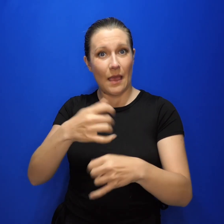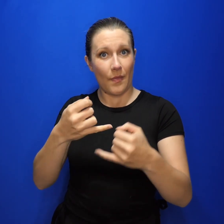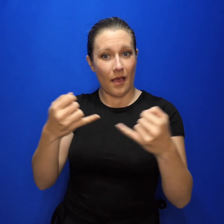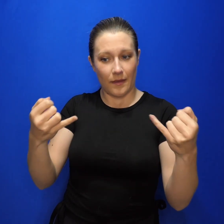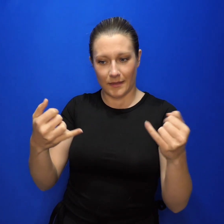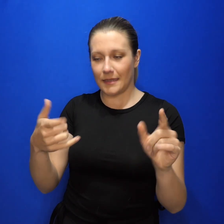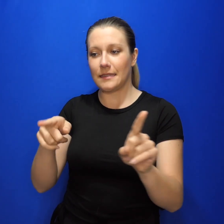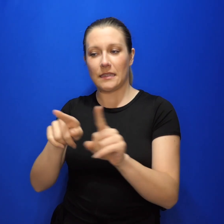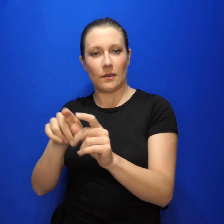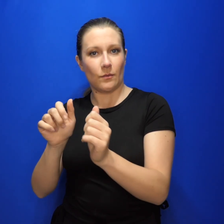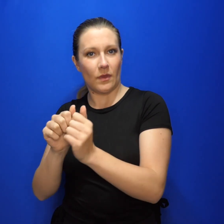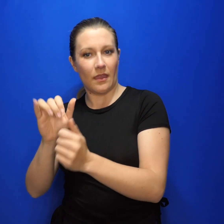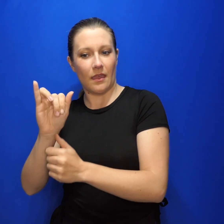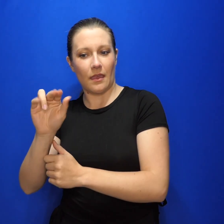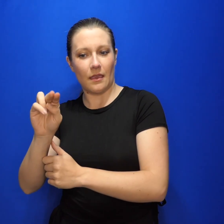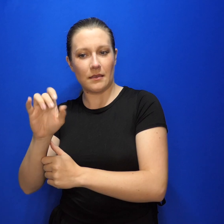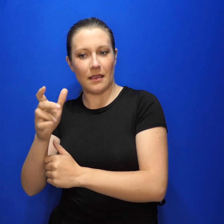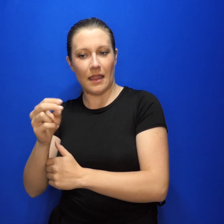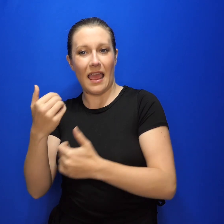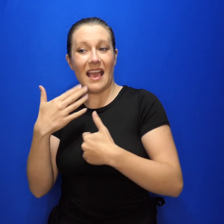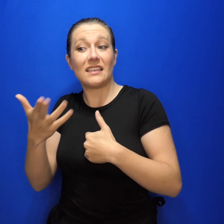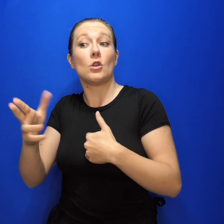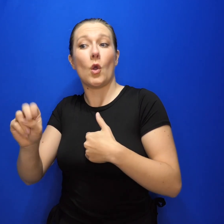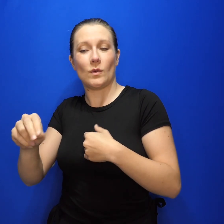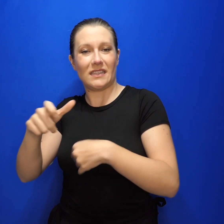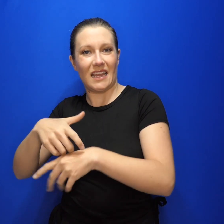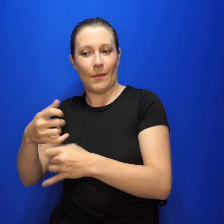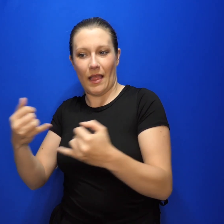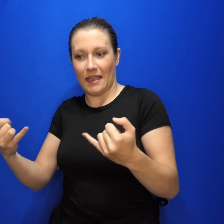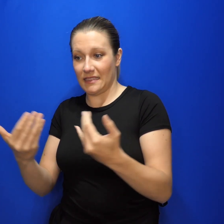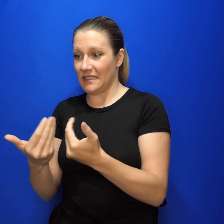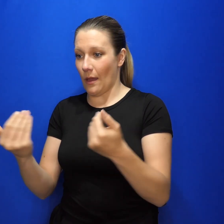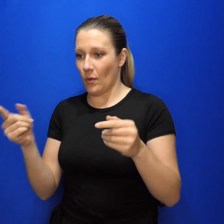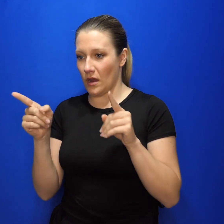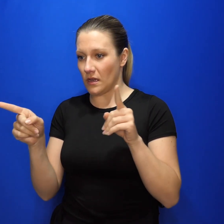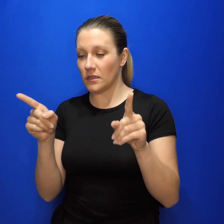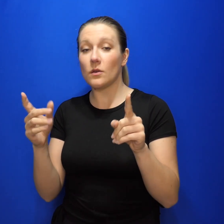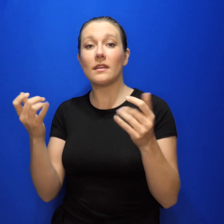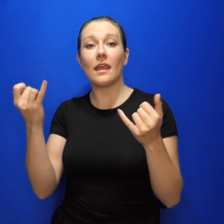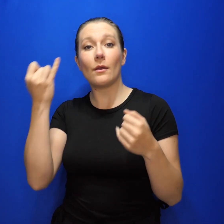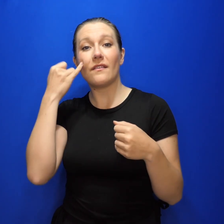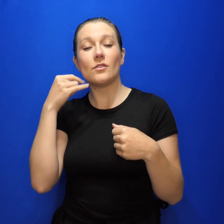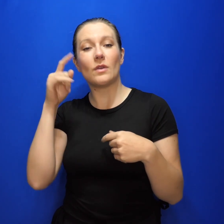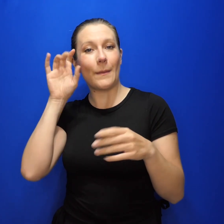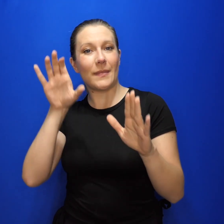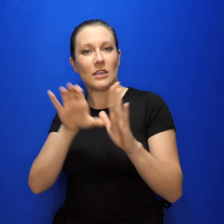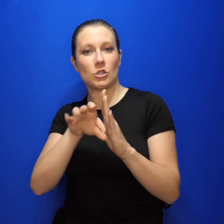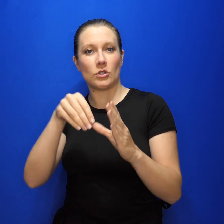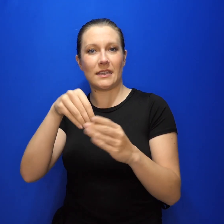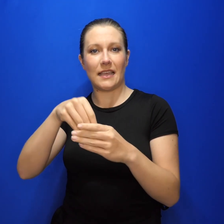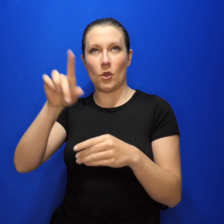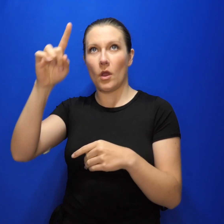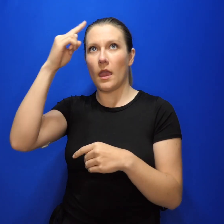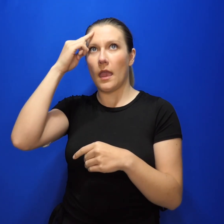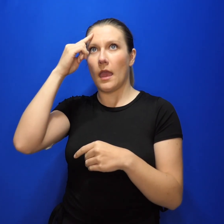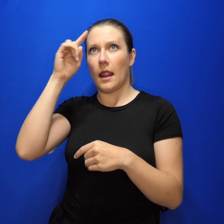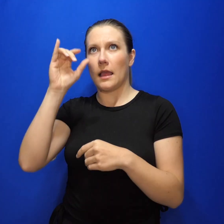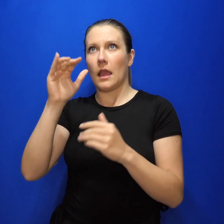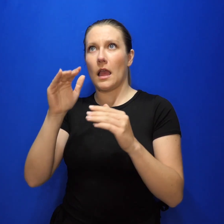the impact of the insulin kind of happens over its own timeline. So if you just sort of like picture in your head, a flat